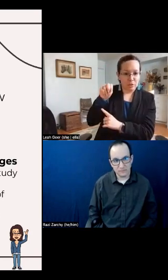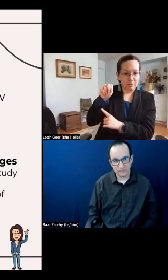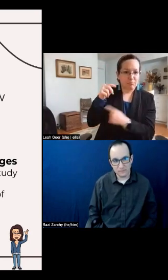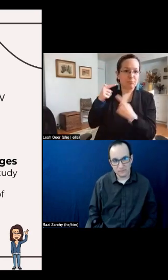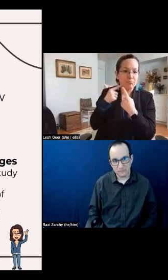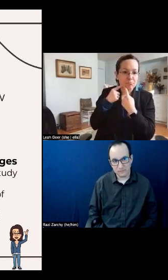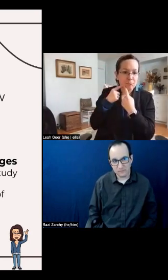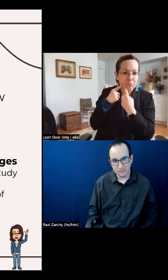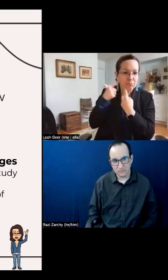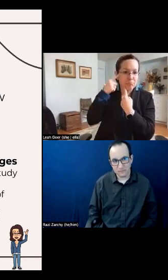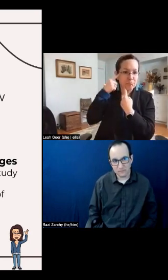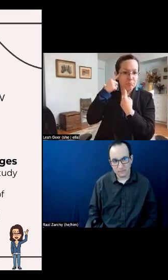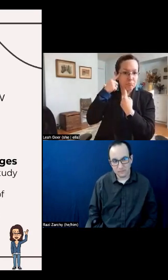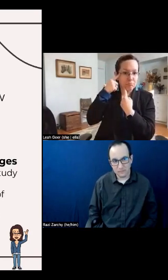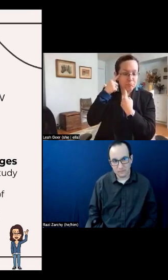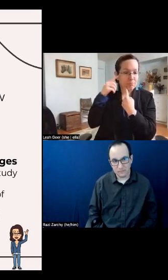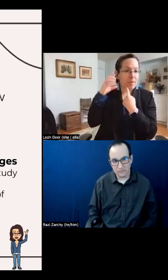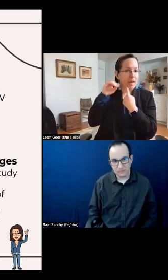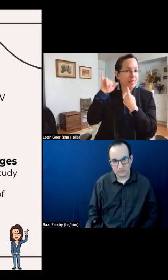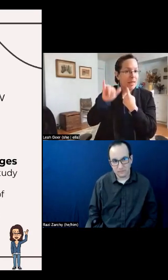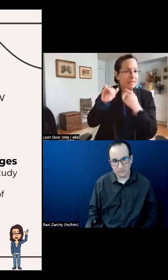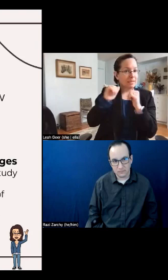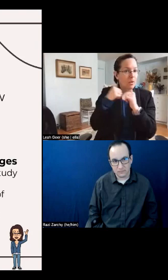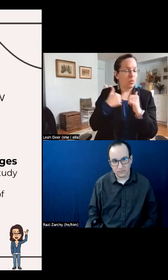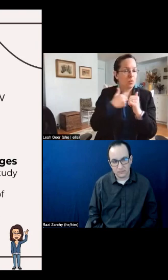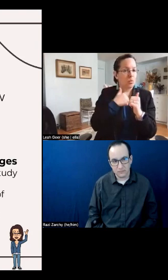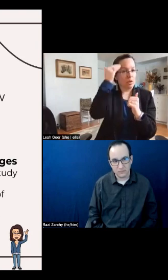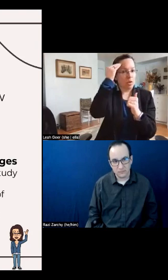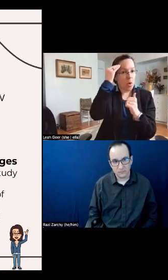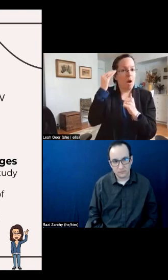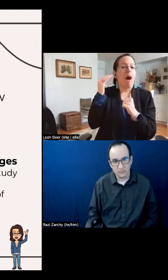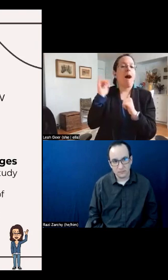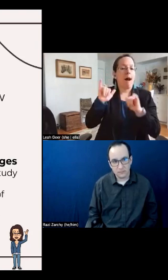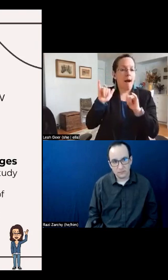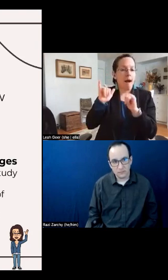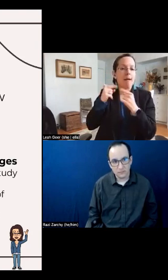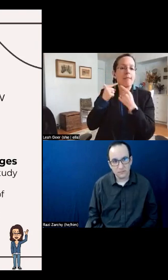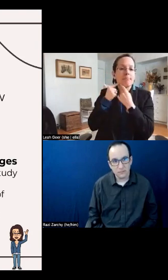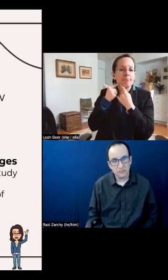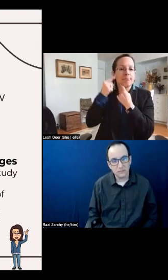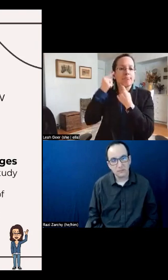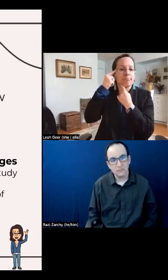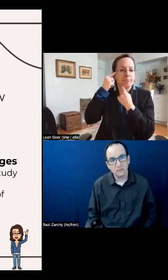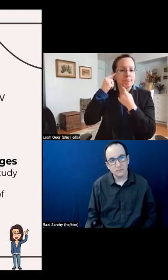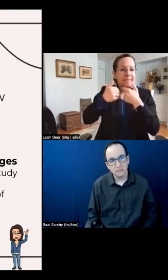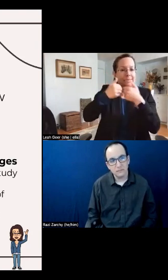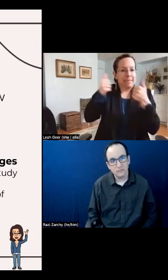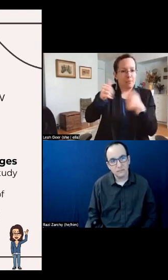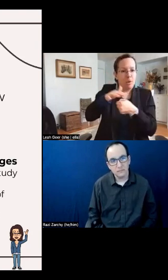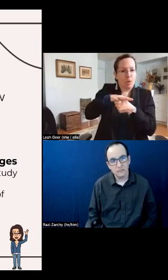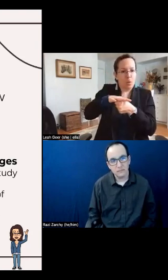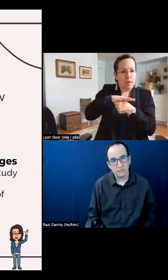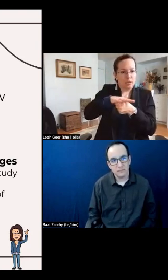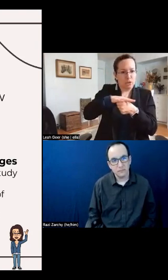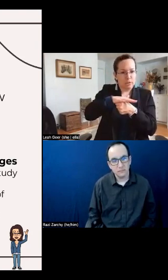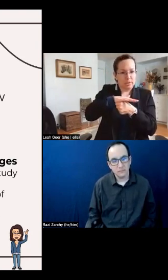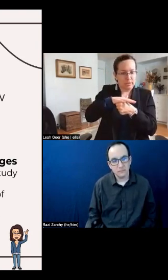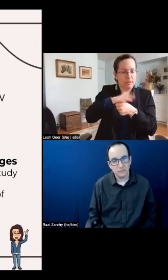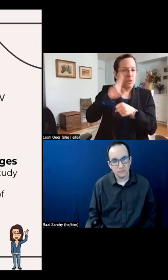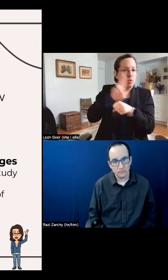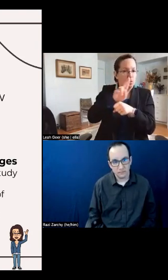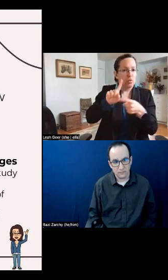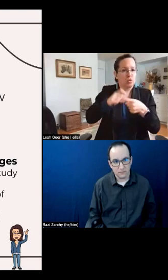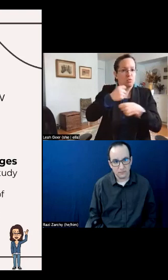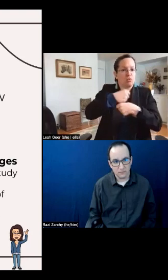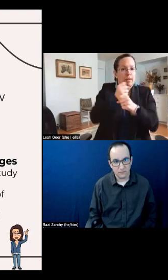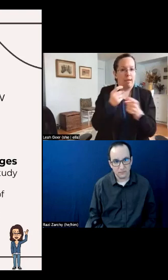same, each parameter is the same, except for one we modify, which is location. By the chin or by the eye, then determines the meaning and